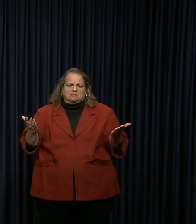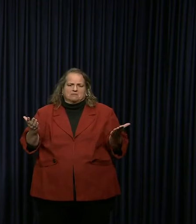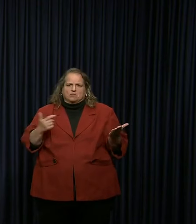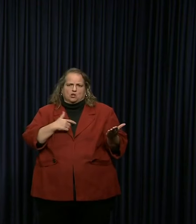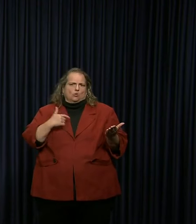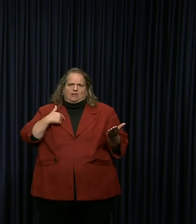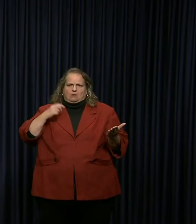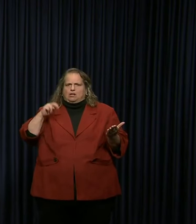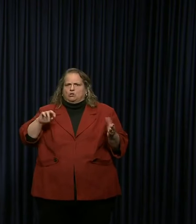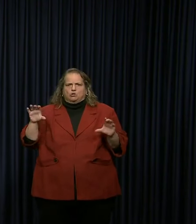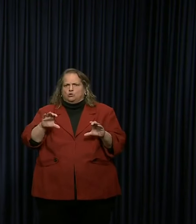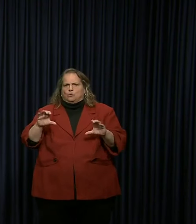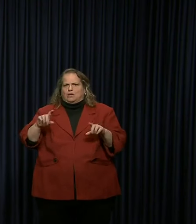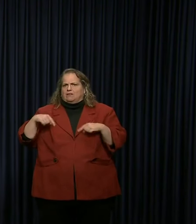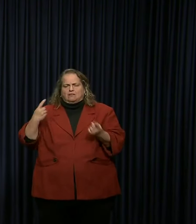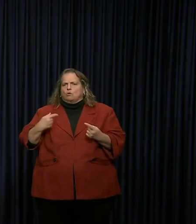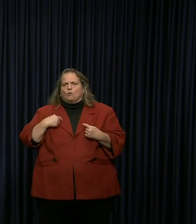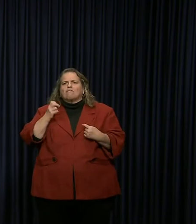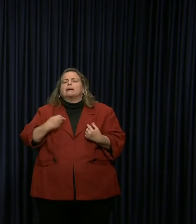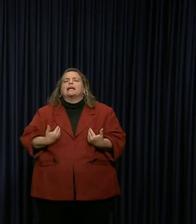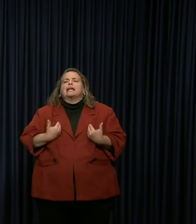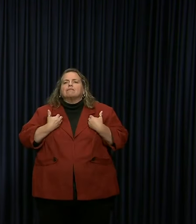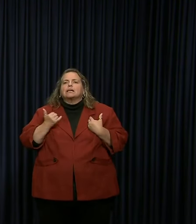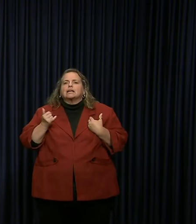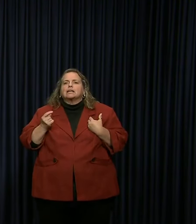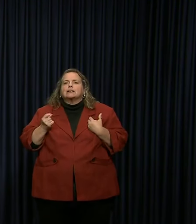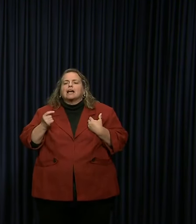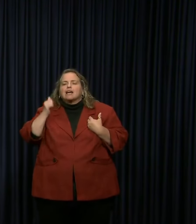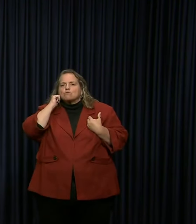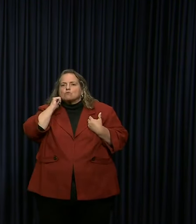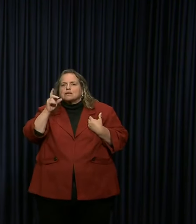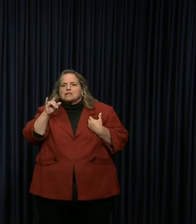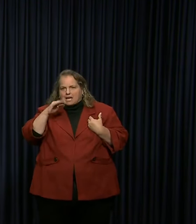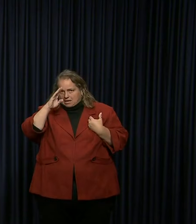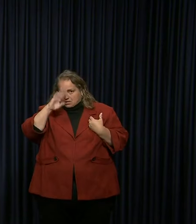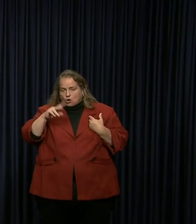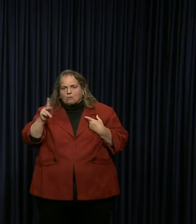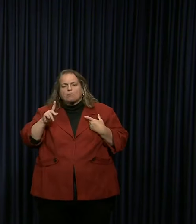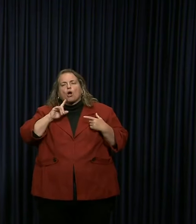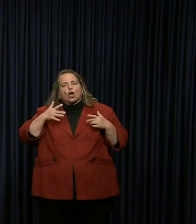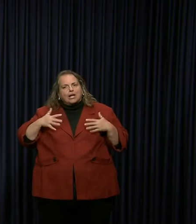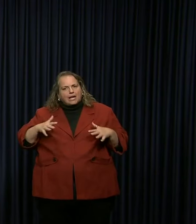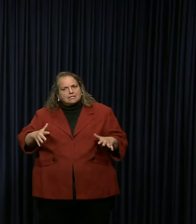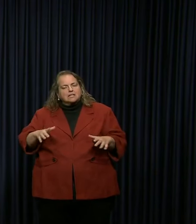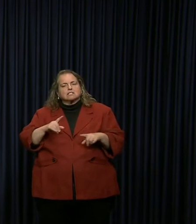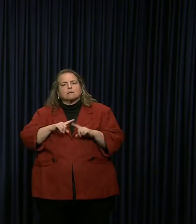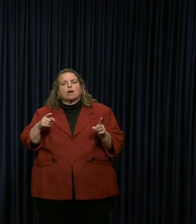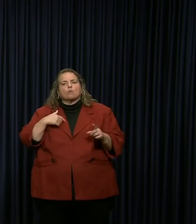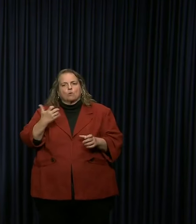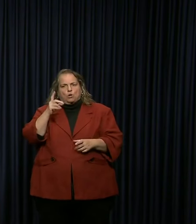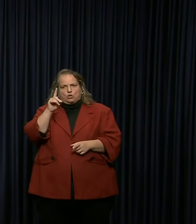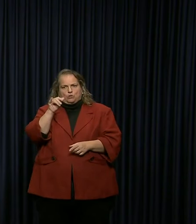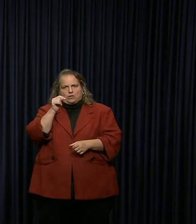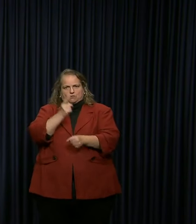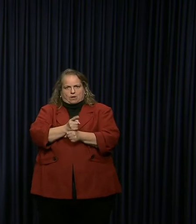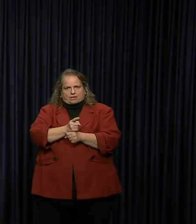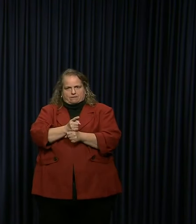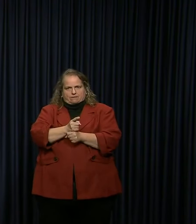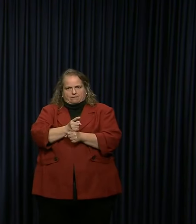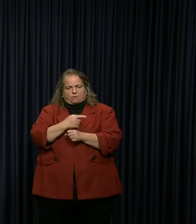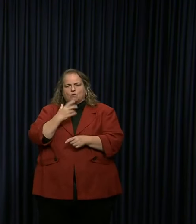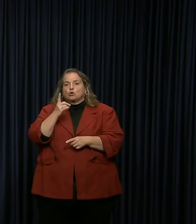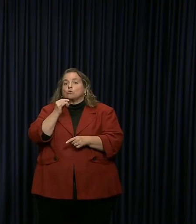have been at this. We have been living it, grinding it out every day. I know folks are antsy, but we want to do this right.